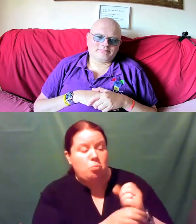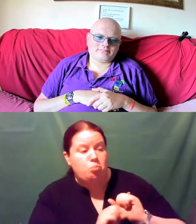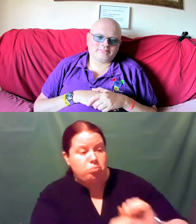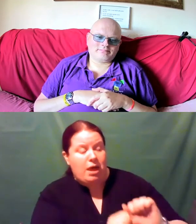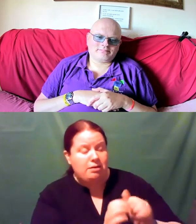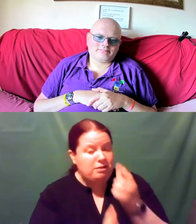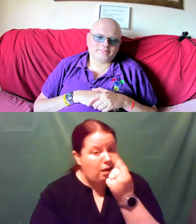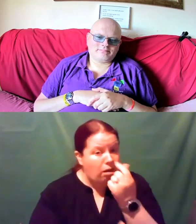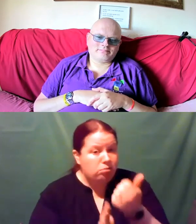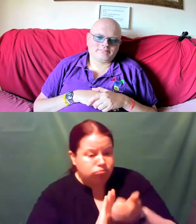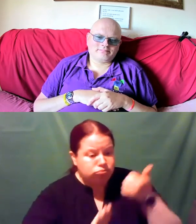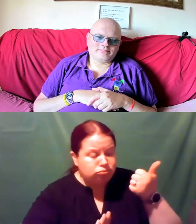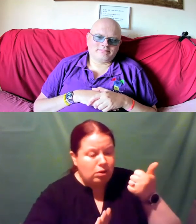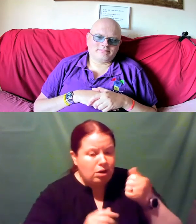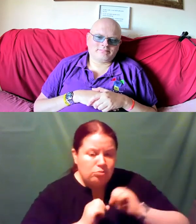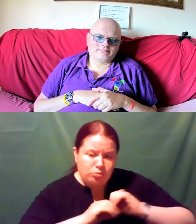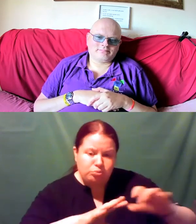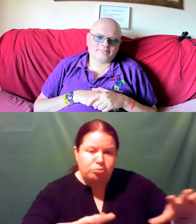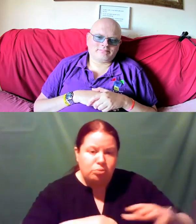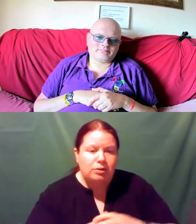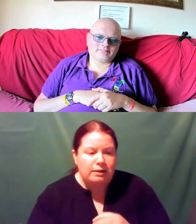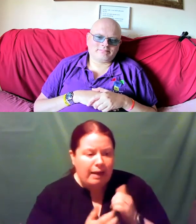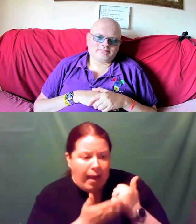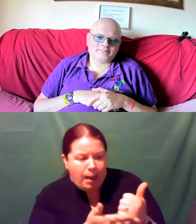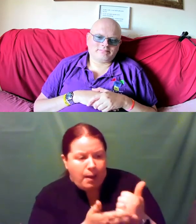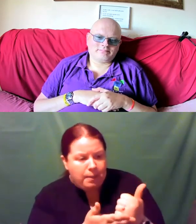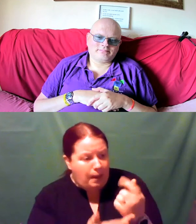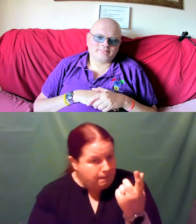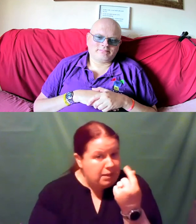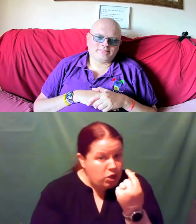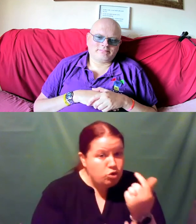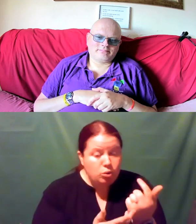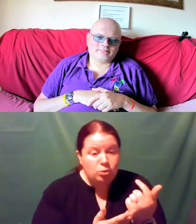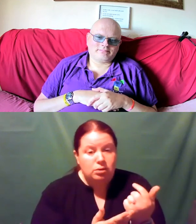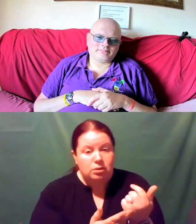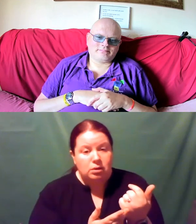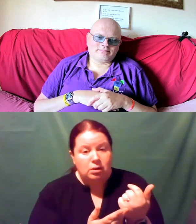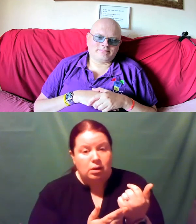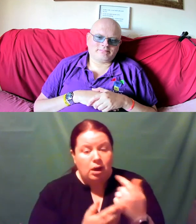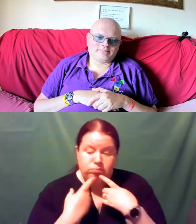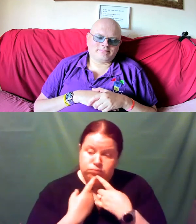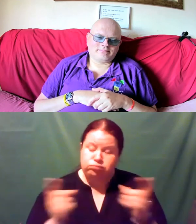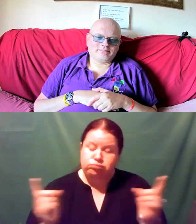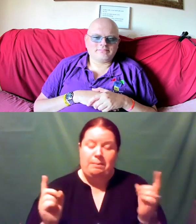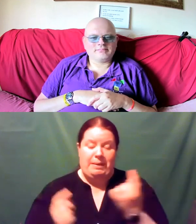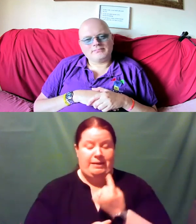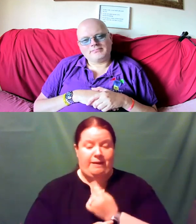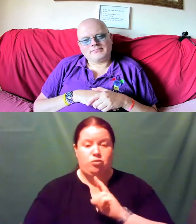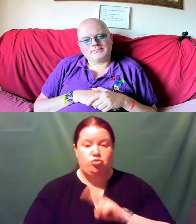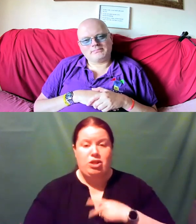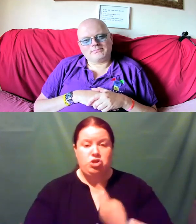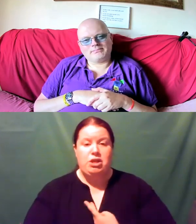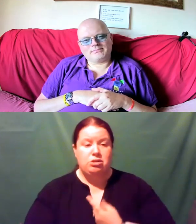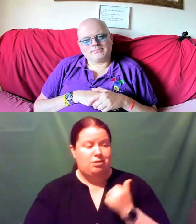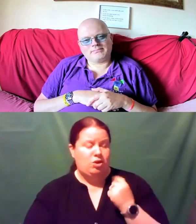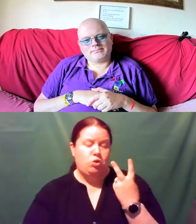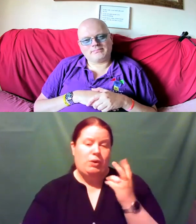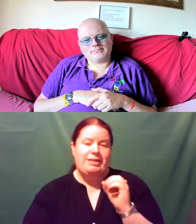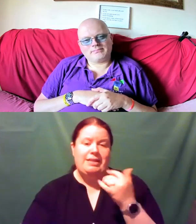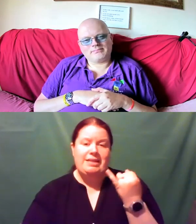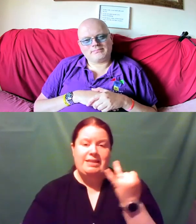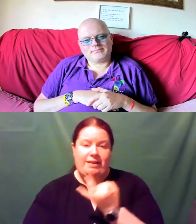conferences and really helped a lot of people to kind of fulfill their potential. I came out as transgender 2017 and started my